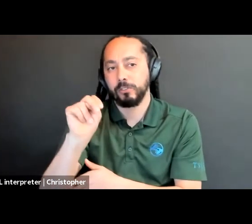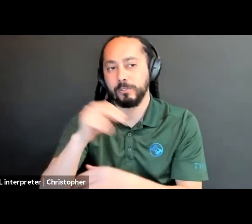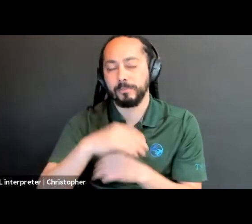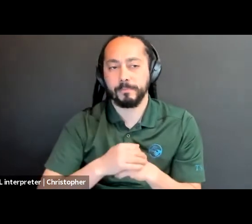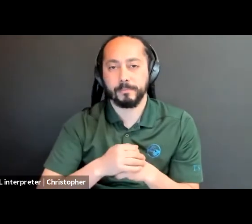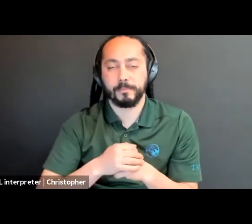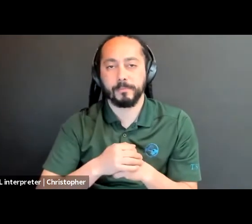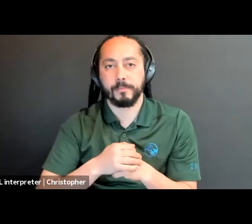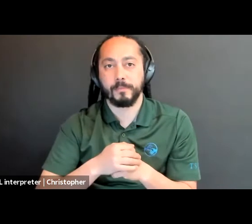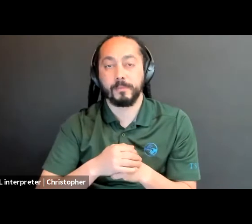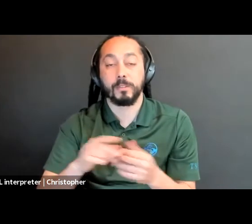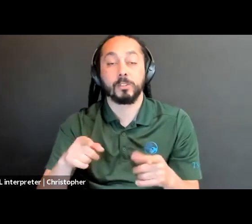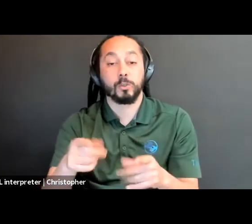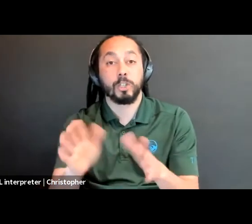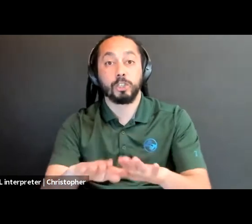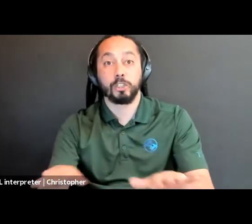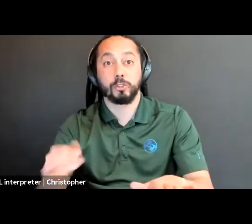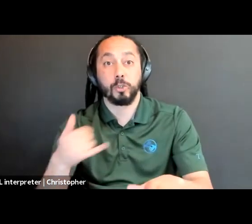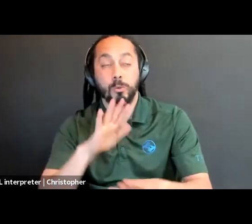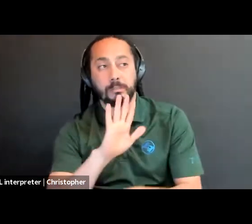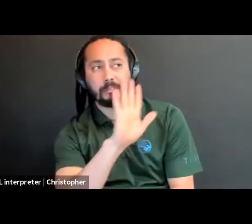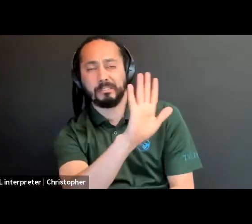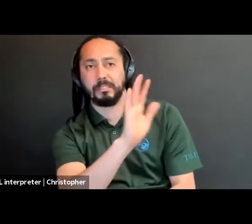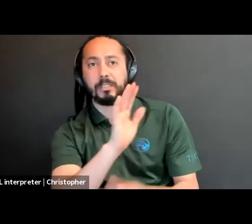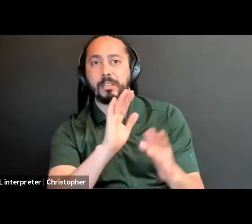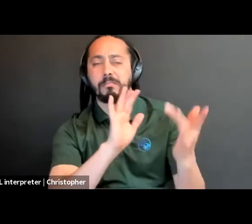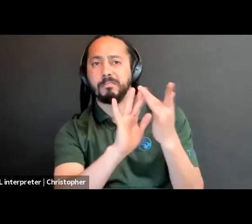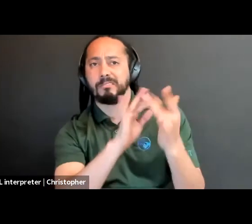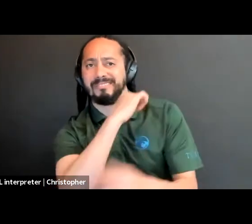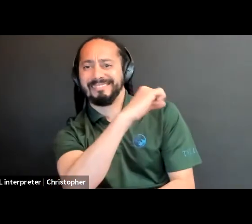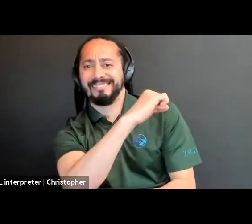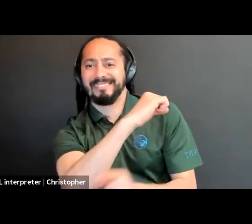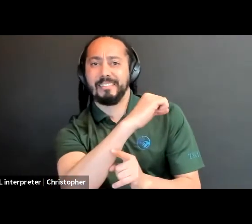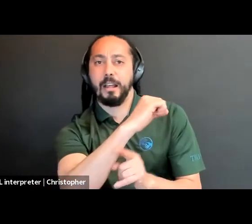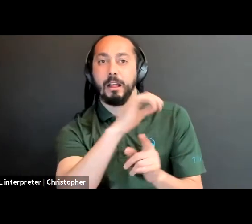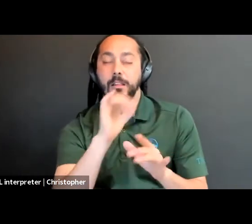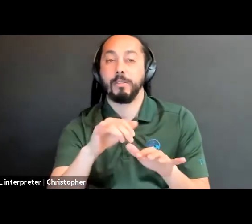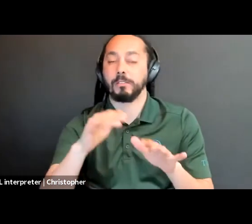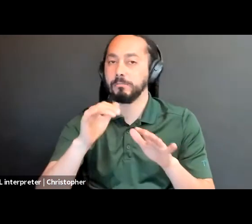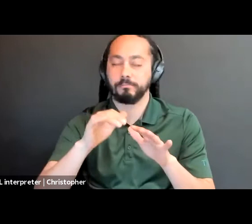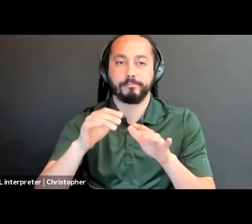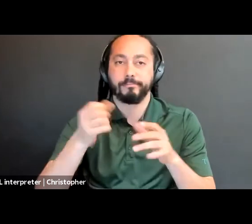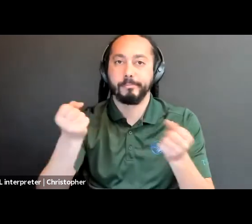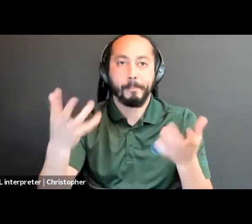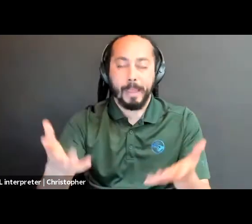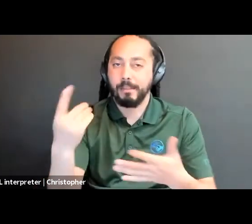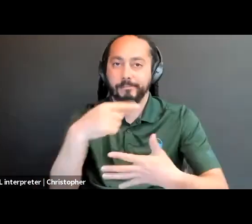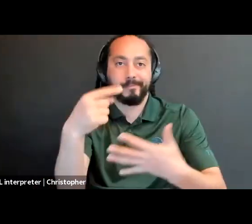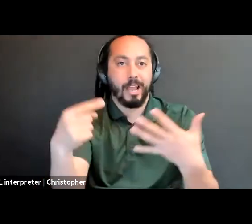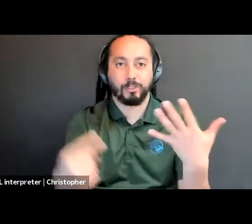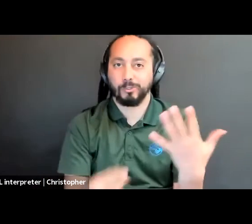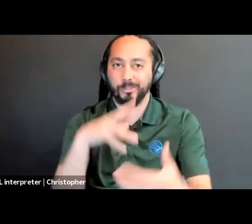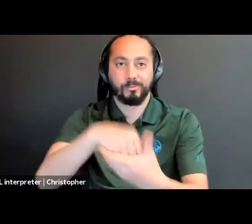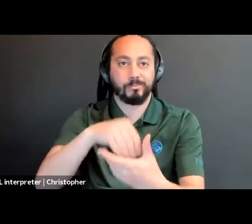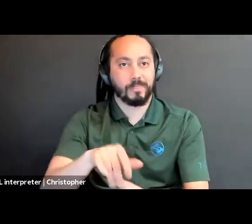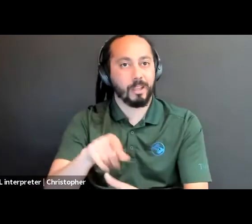Alienation and children resisting contact is not a simple problem. It usually masks multiple factors and